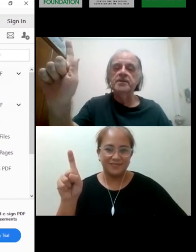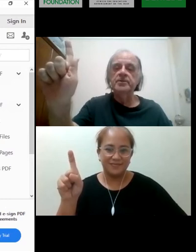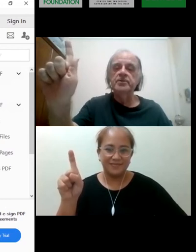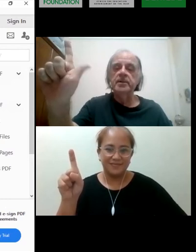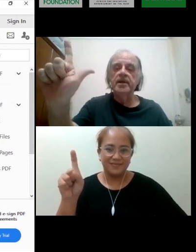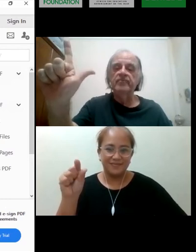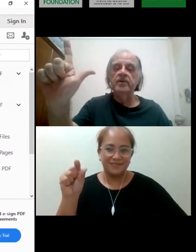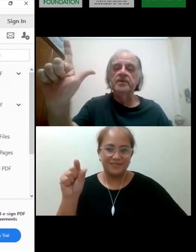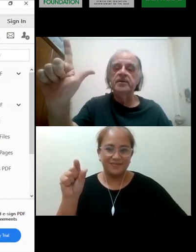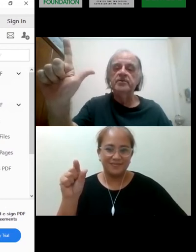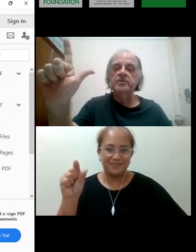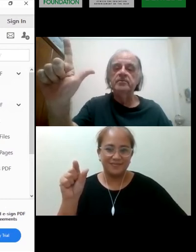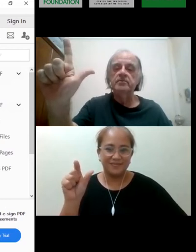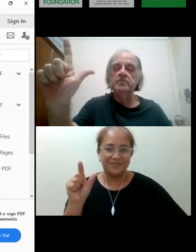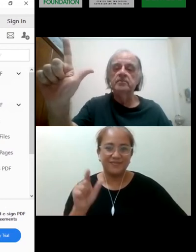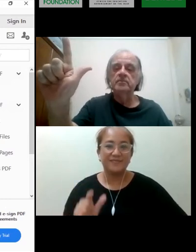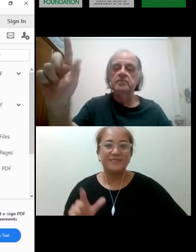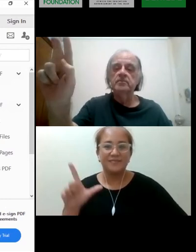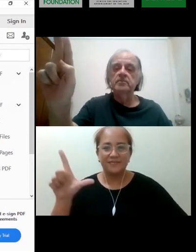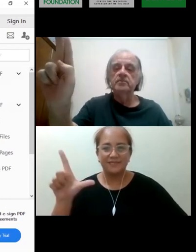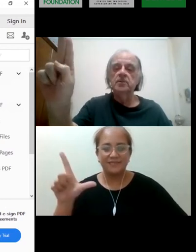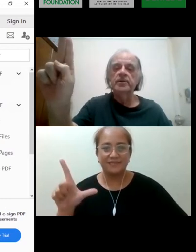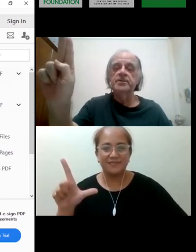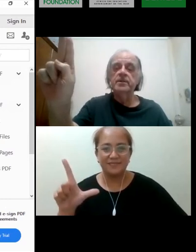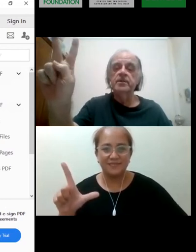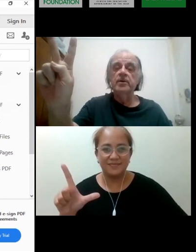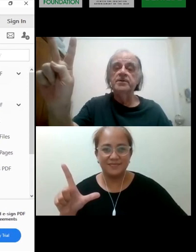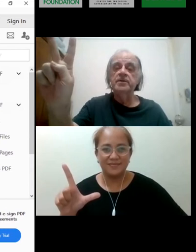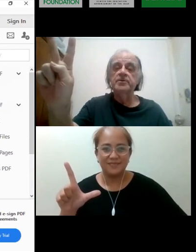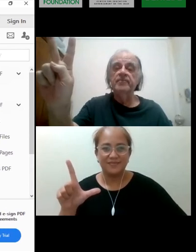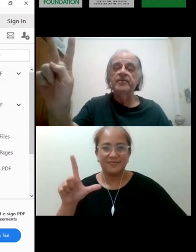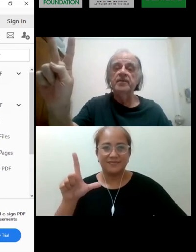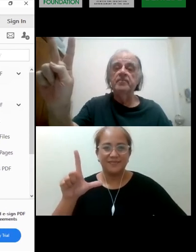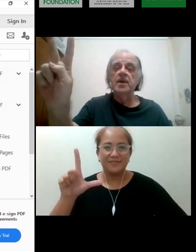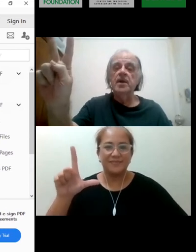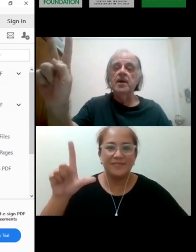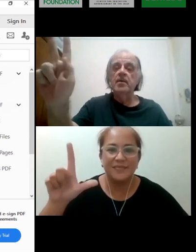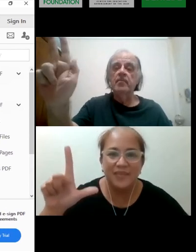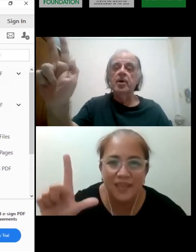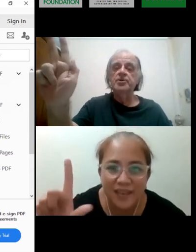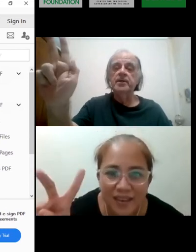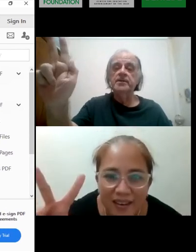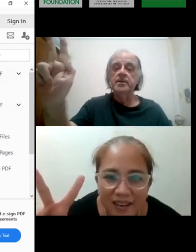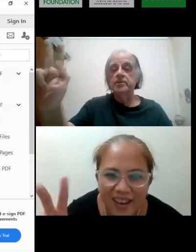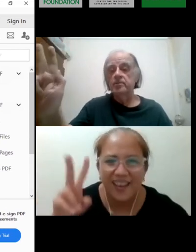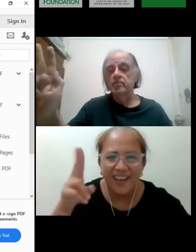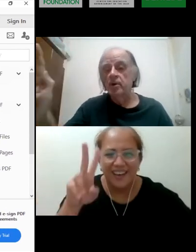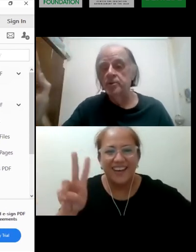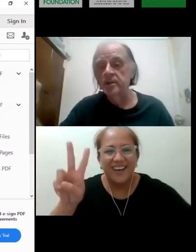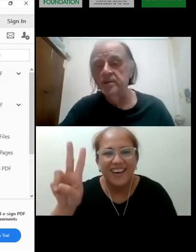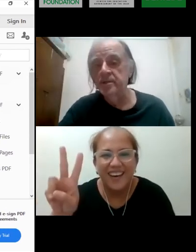partial extension, and full extension. No extension of thumb, partial